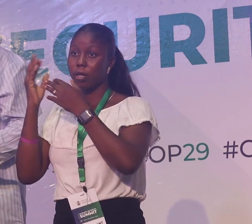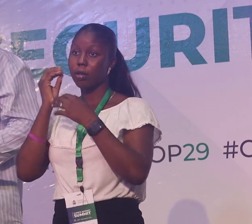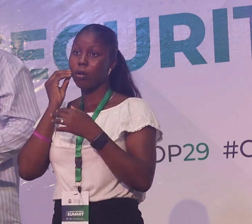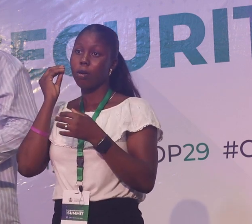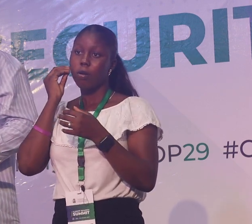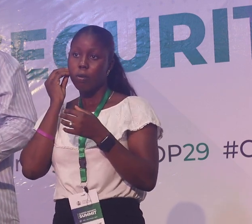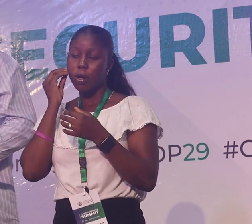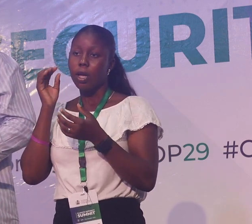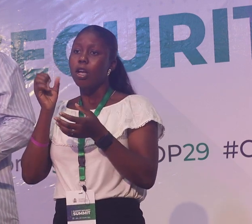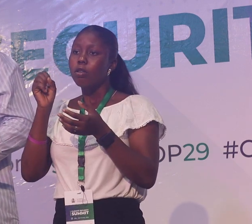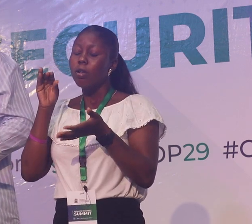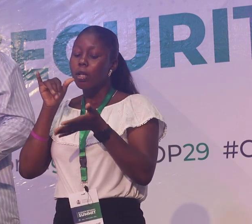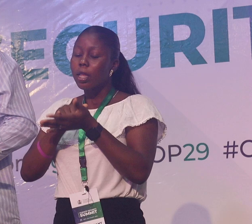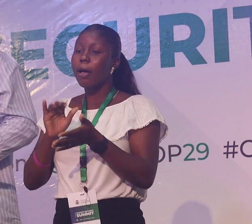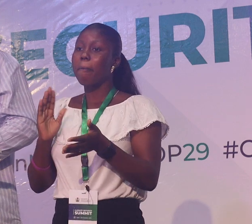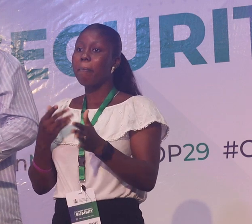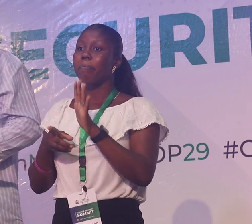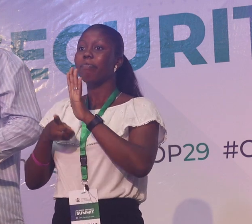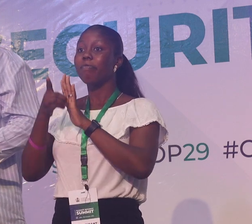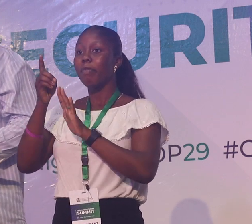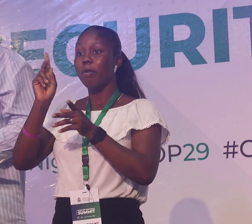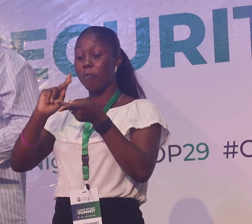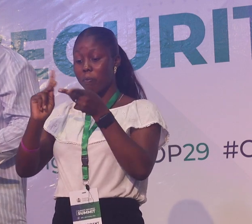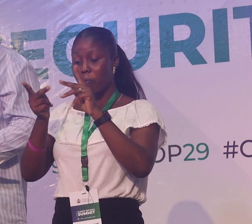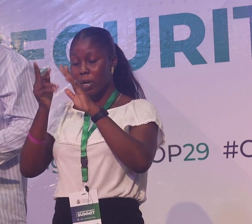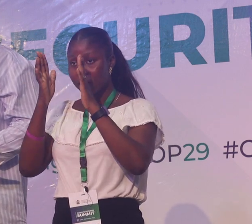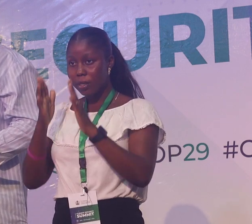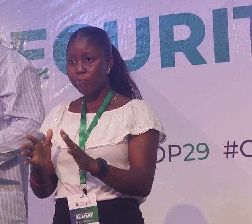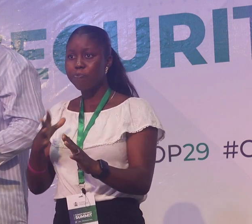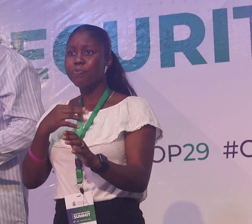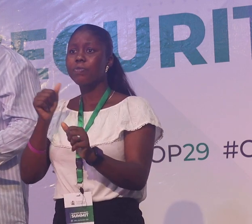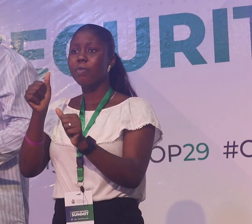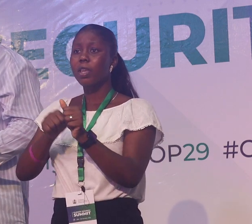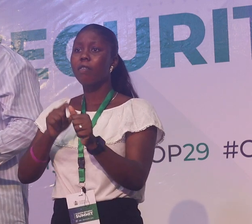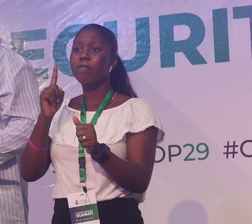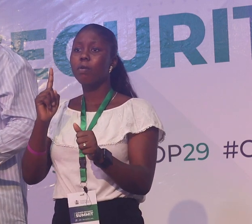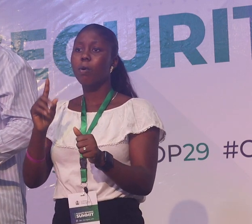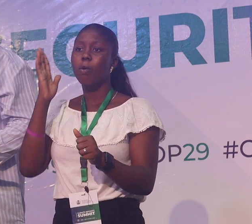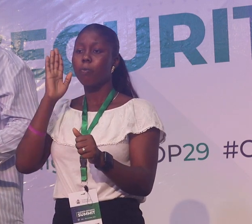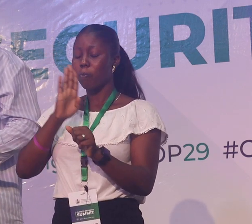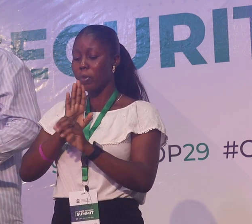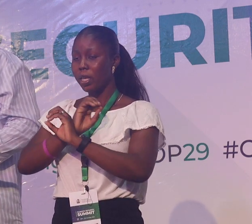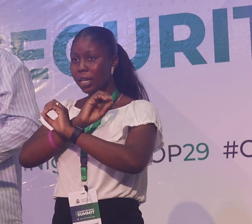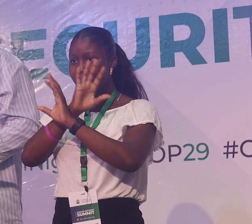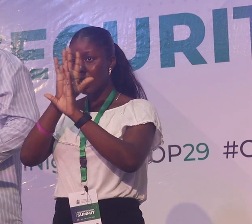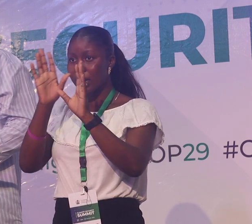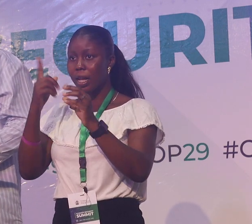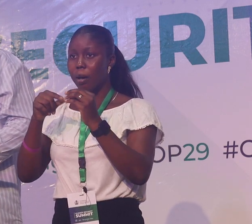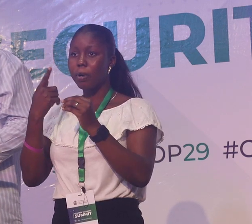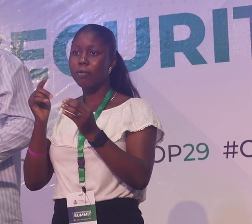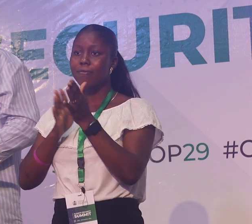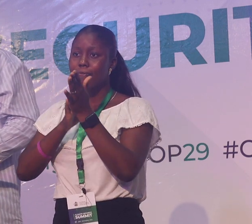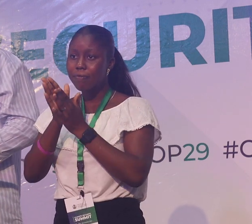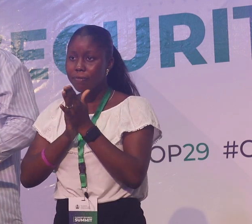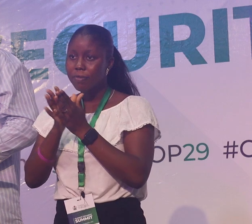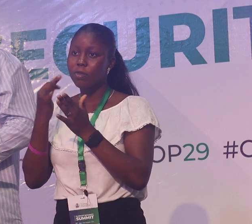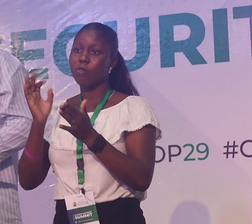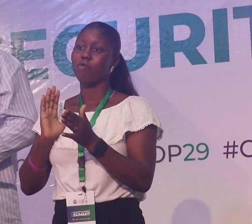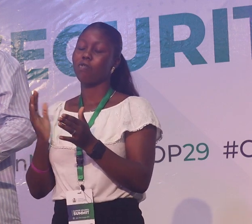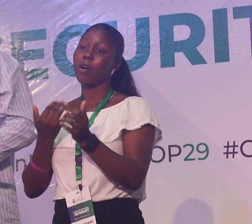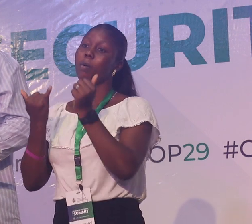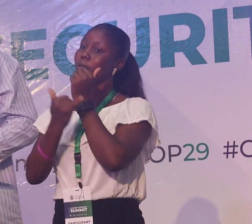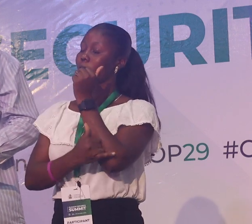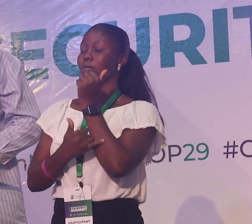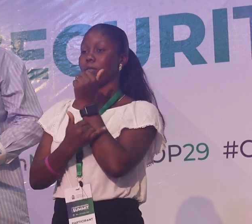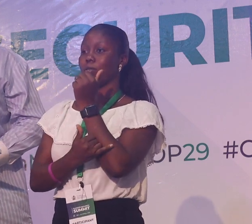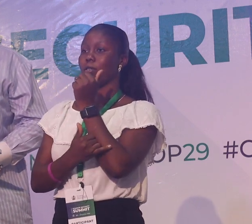partners and everyone will be clear about the commitment of our country. Not